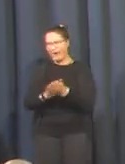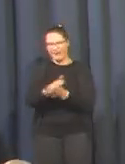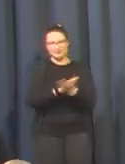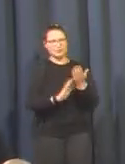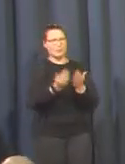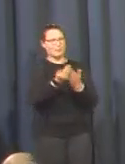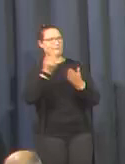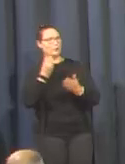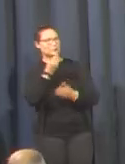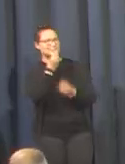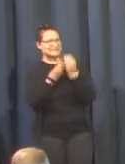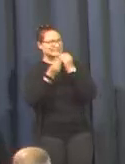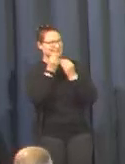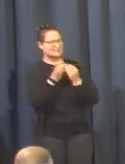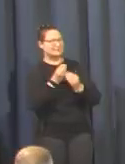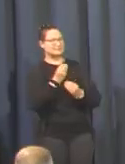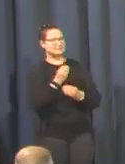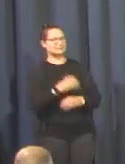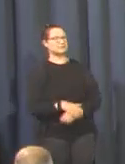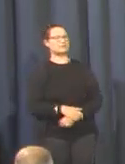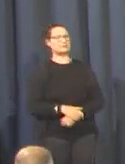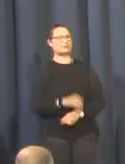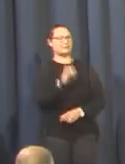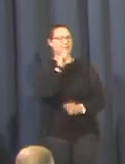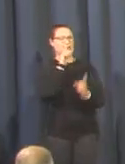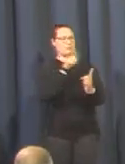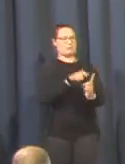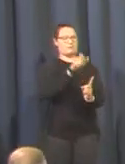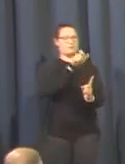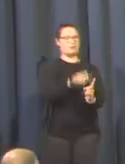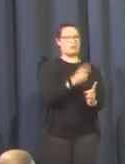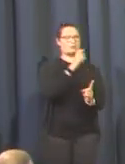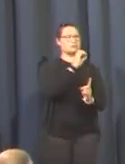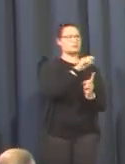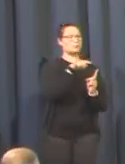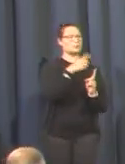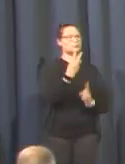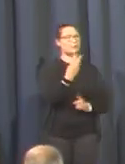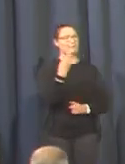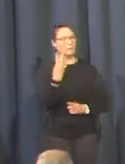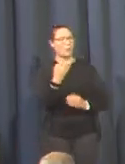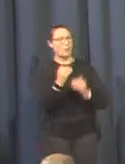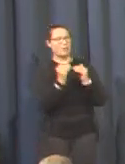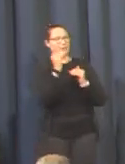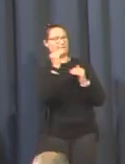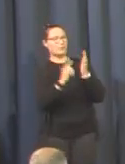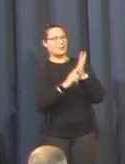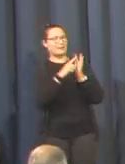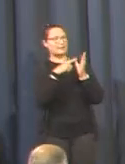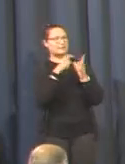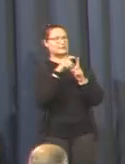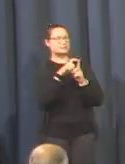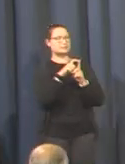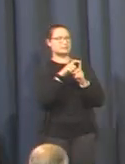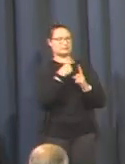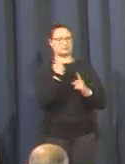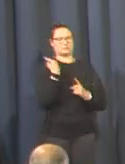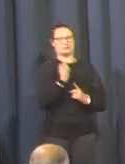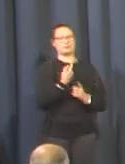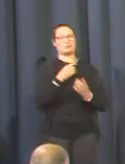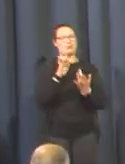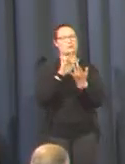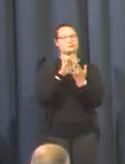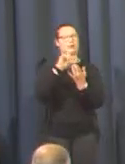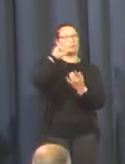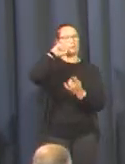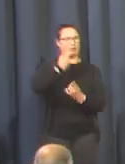with the level of 0.24, then someone from our unit will be in touch and will ask you questions, just in case there's something else specific